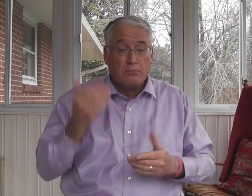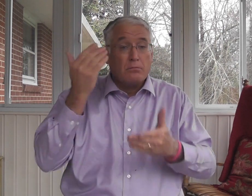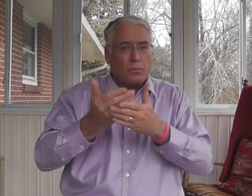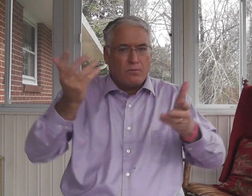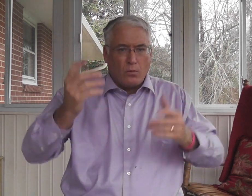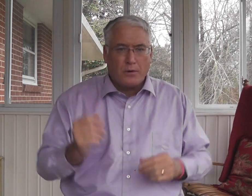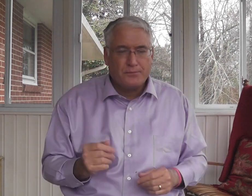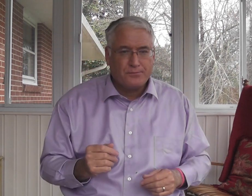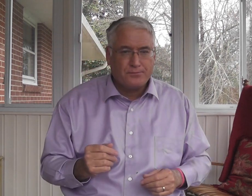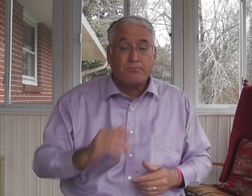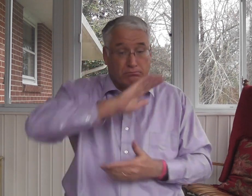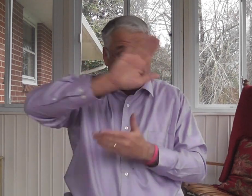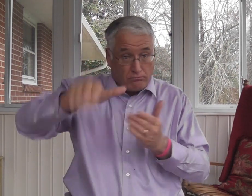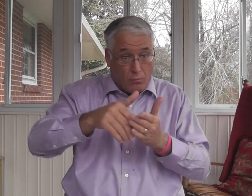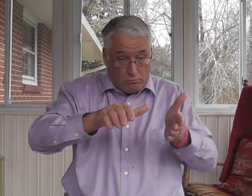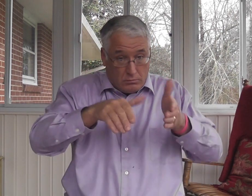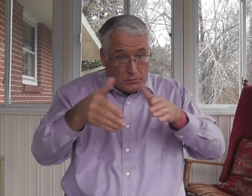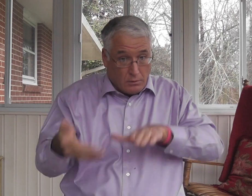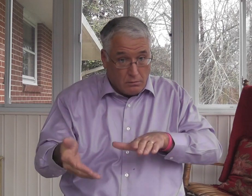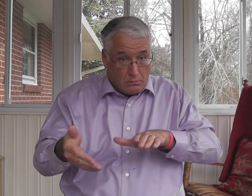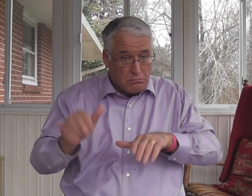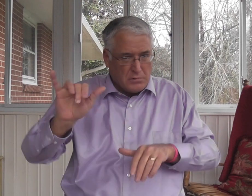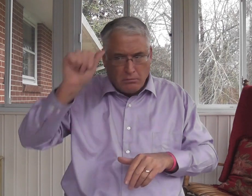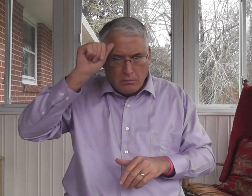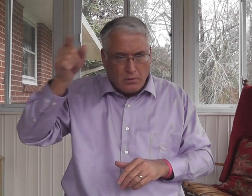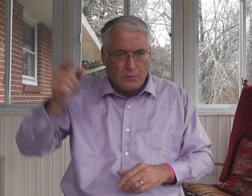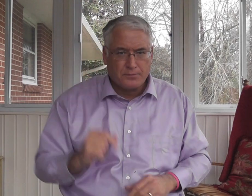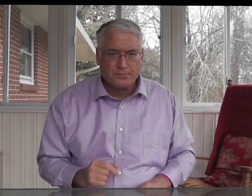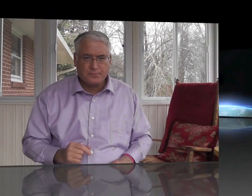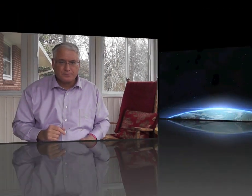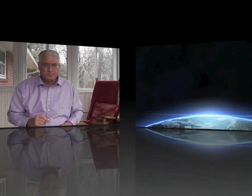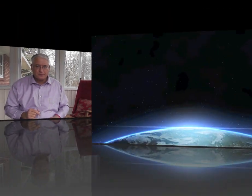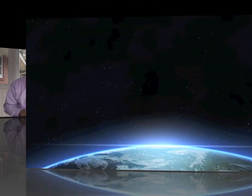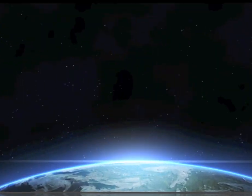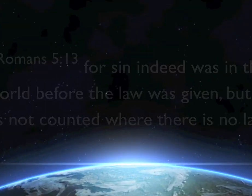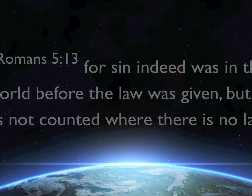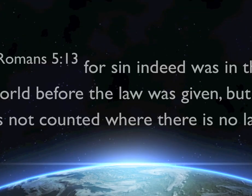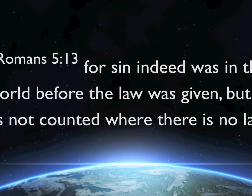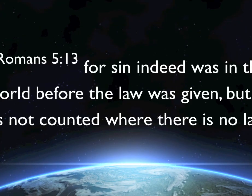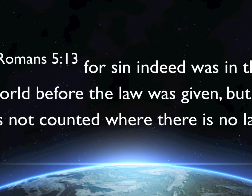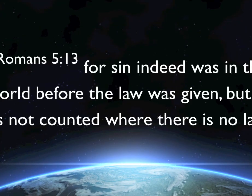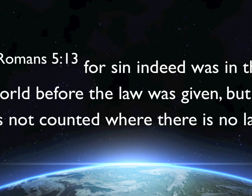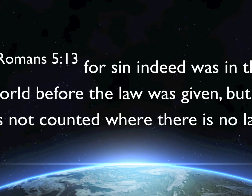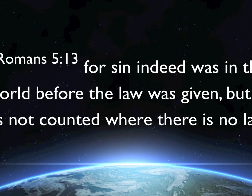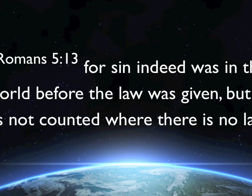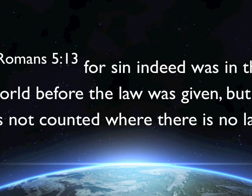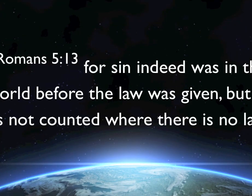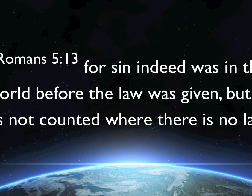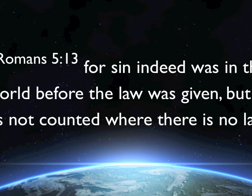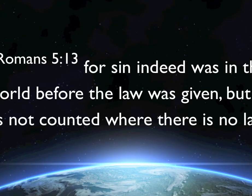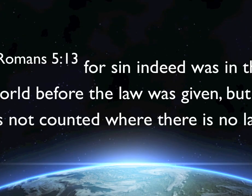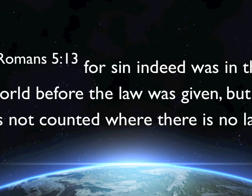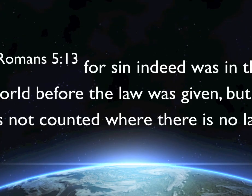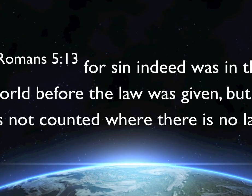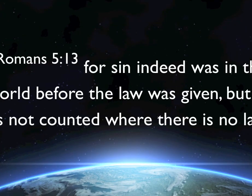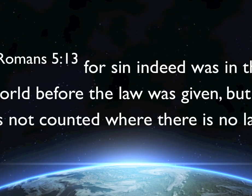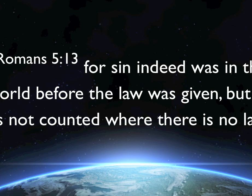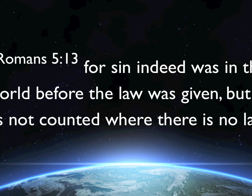same as Adam. And the proof is that all people will die, same as Adam. For sin indeed was in the world before the law was